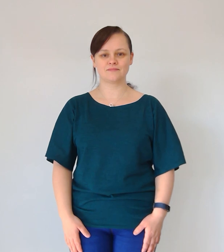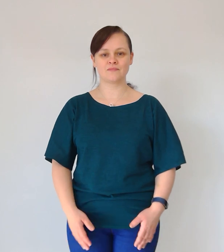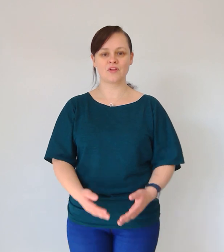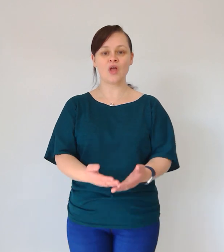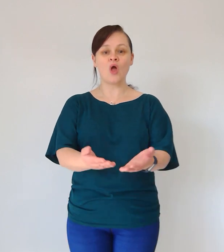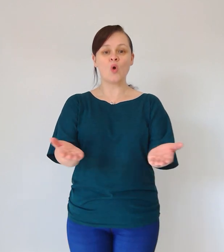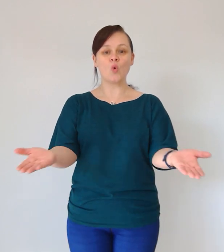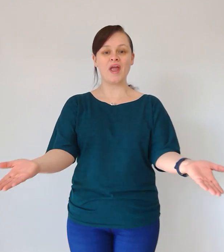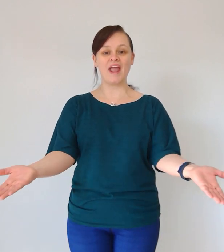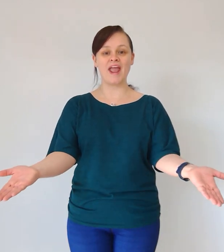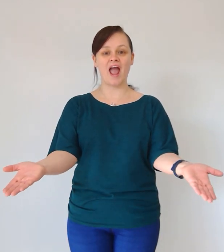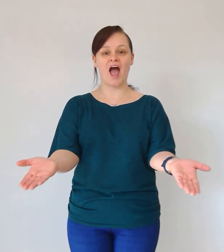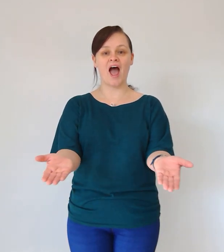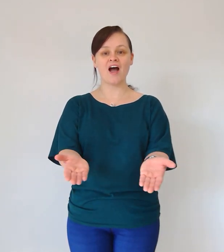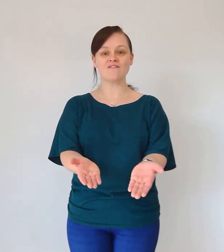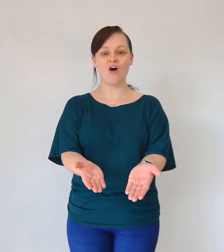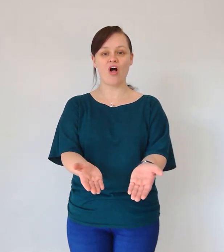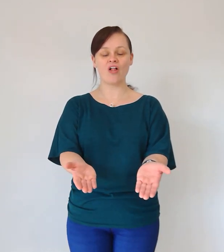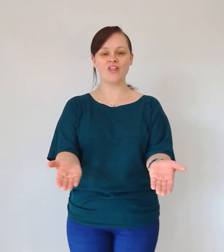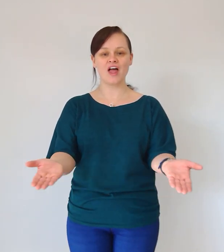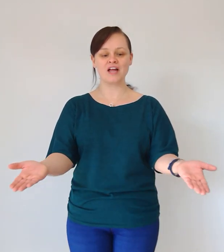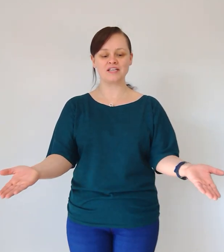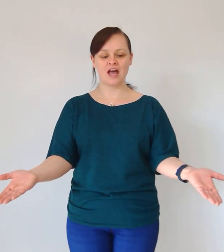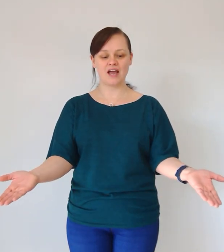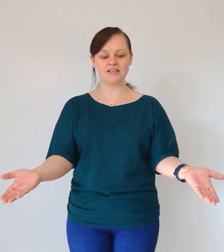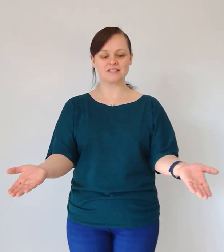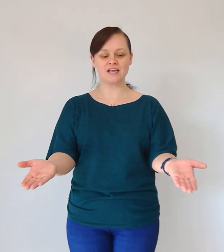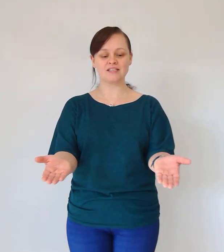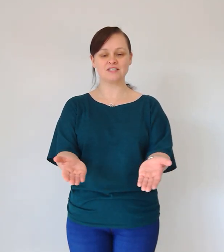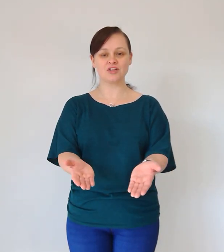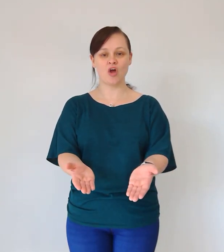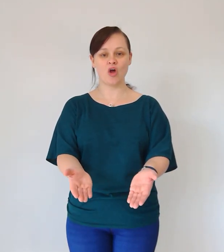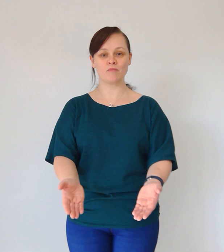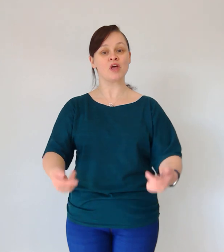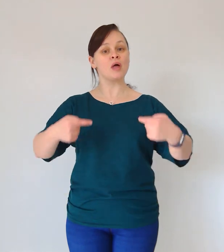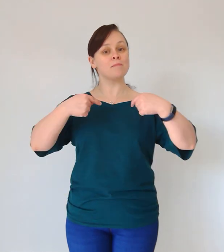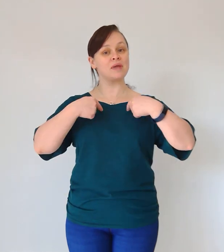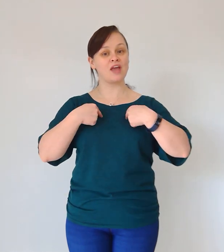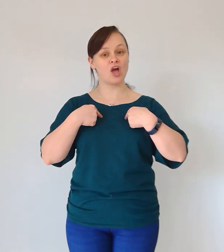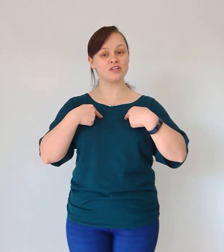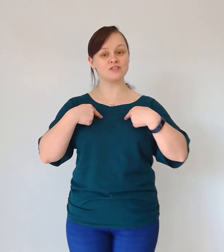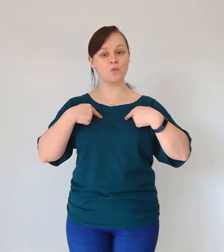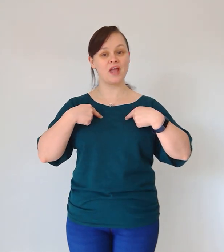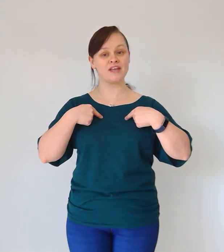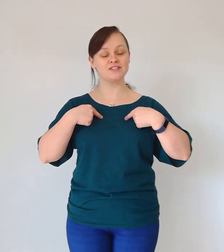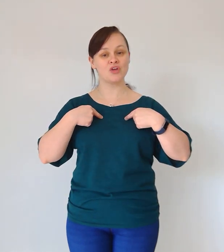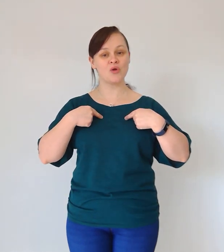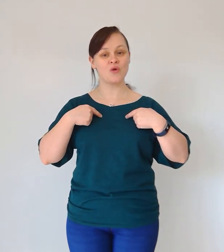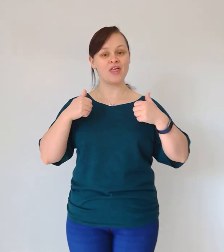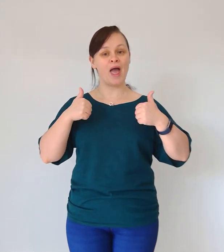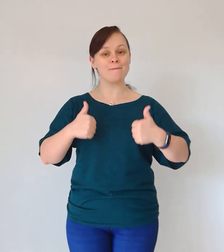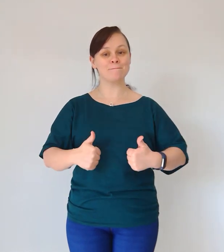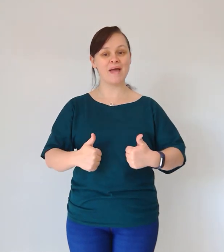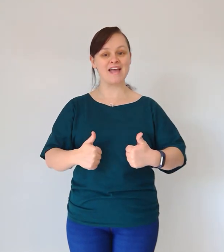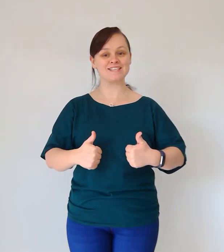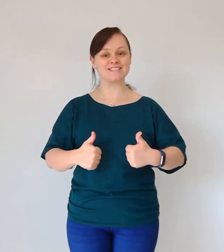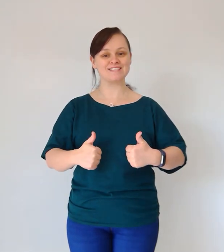We have all the nicest jobs, because we do the best.